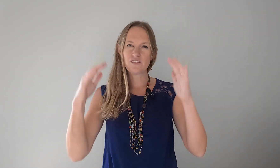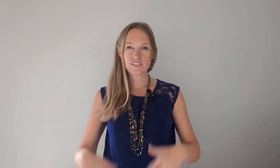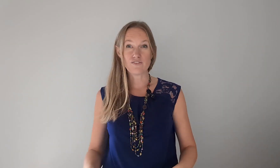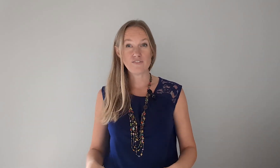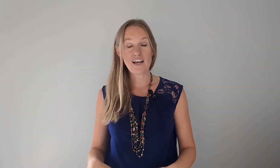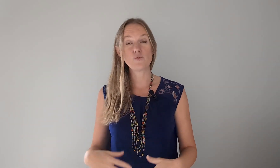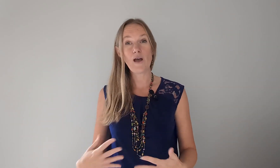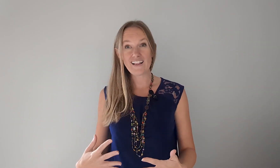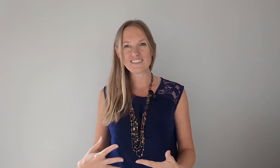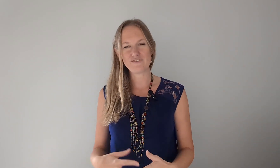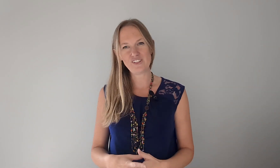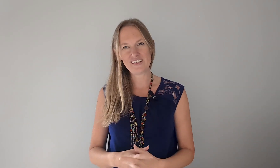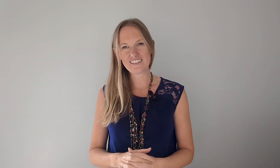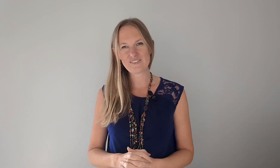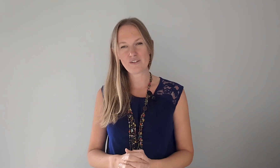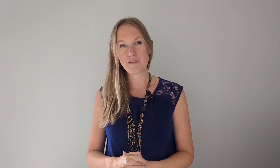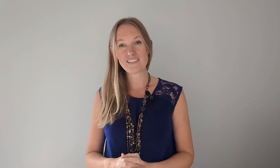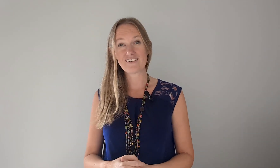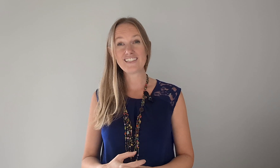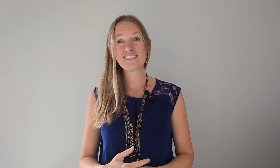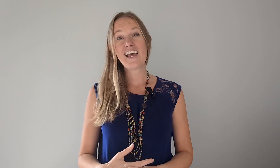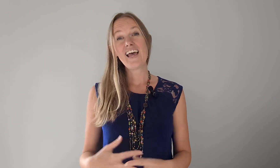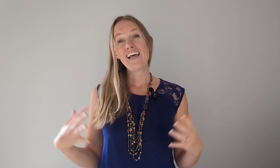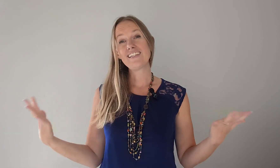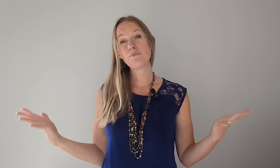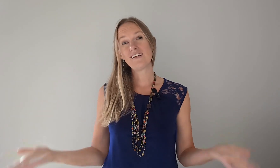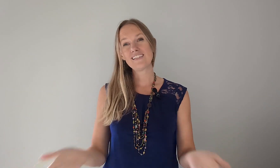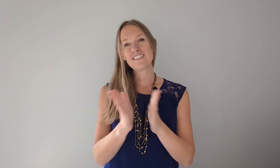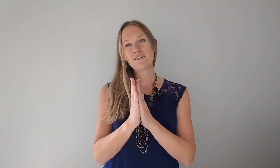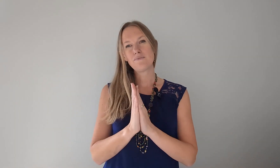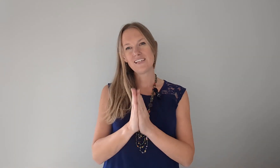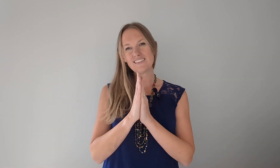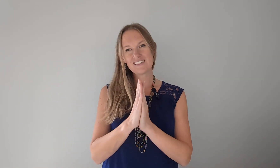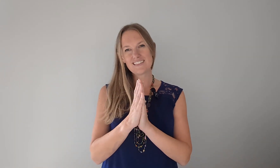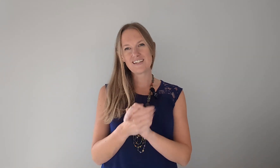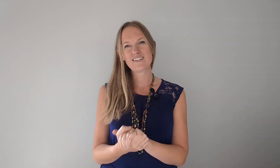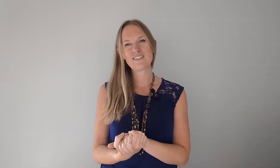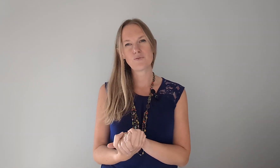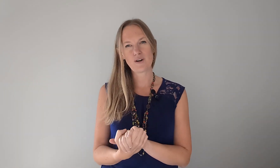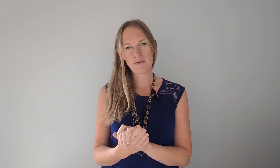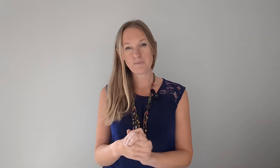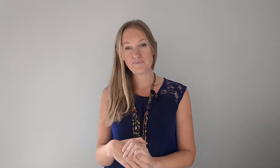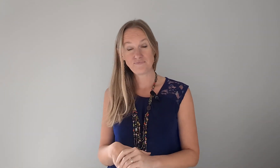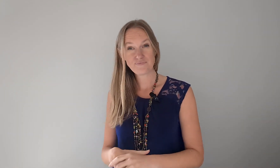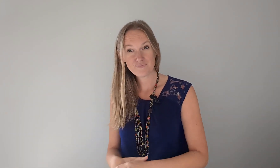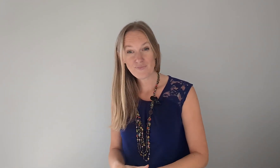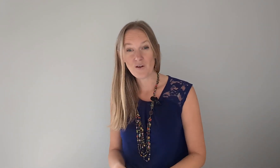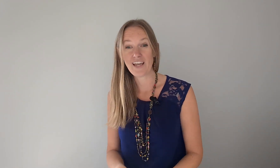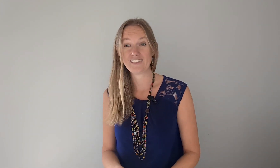as the full lyrics for Amazing Grace. And last but not least, please consider subscribing. Okay,